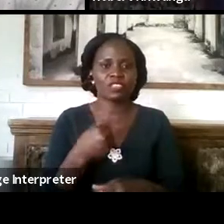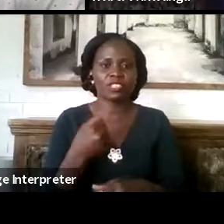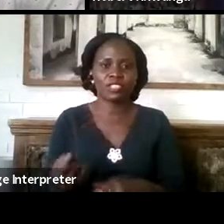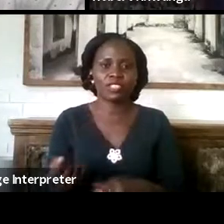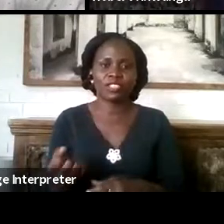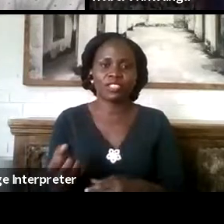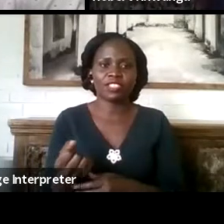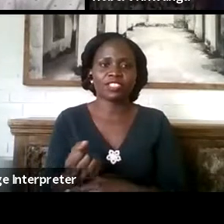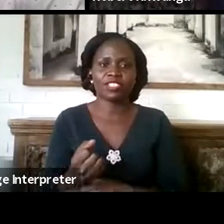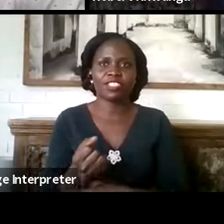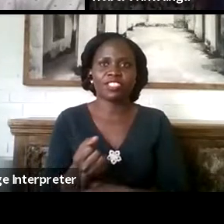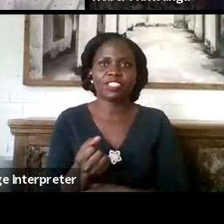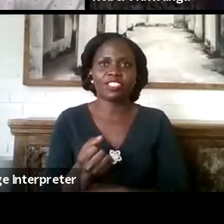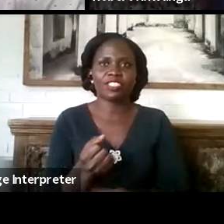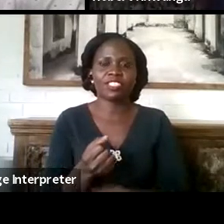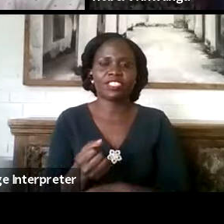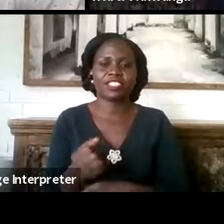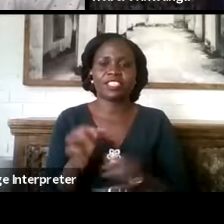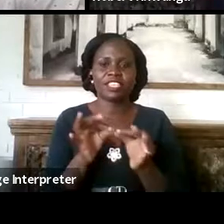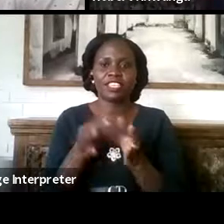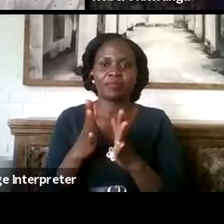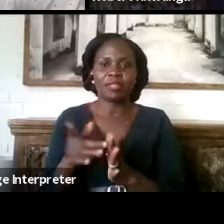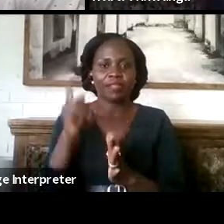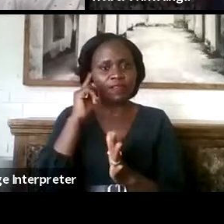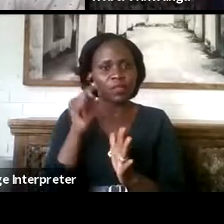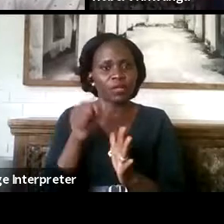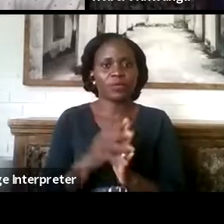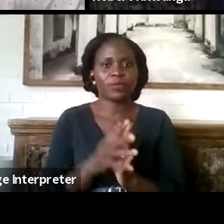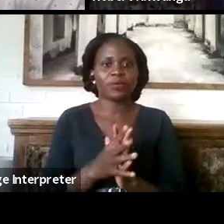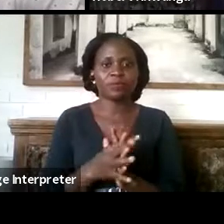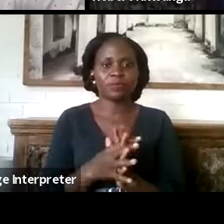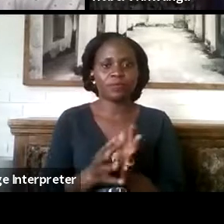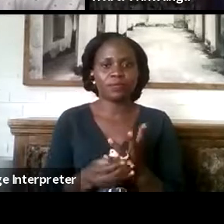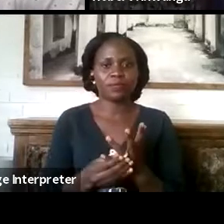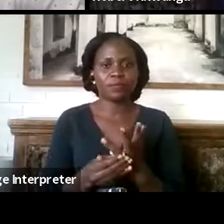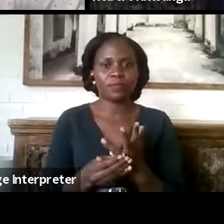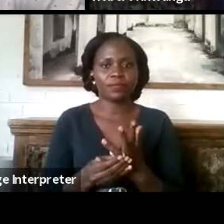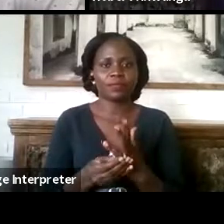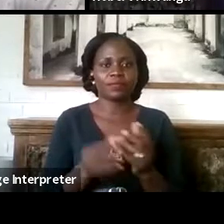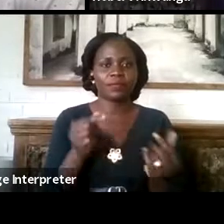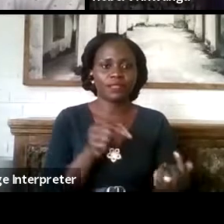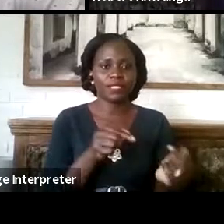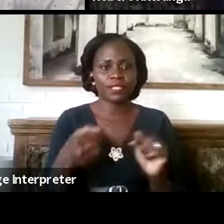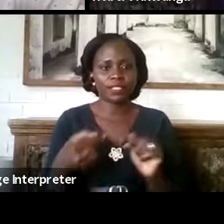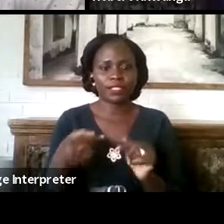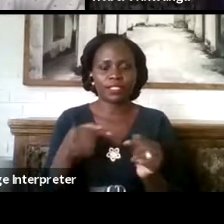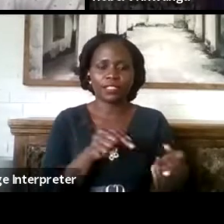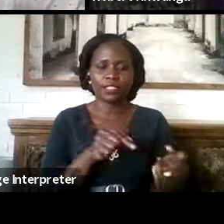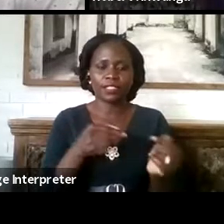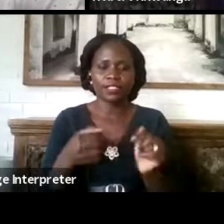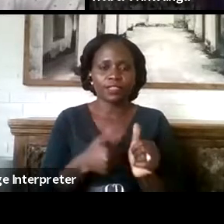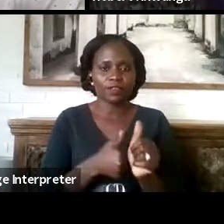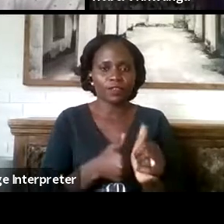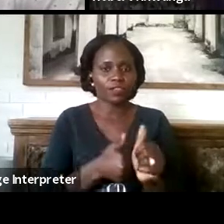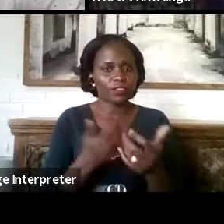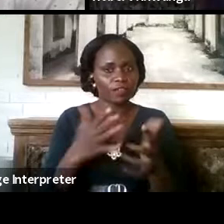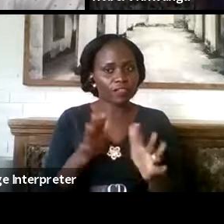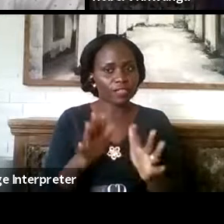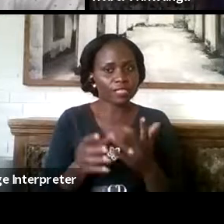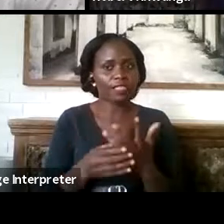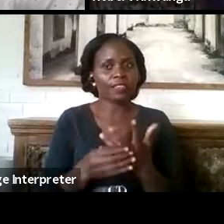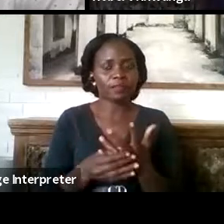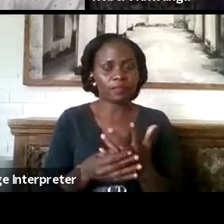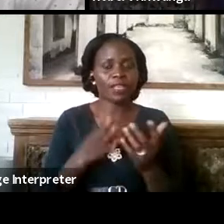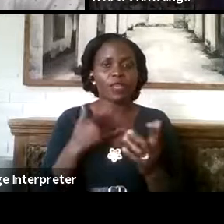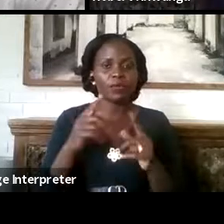an interpreter for you. So you followed the discussion. There are two questions that I want to ask you from the participants.